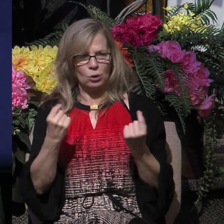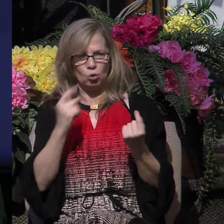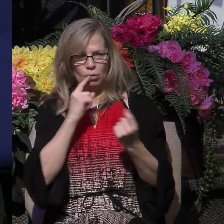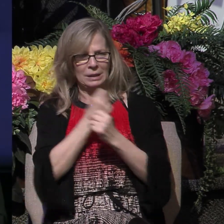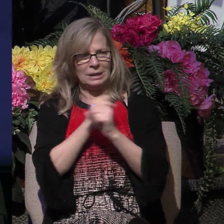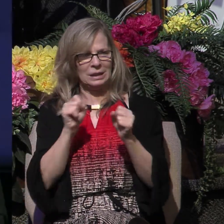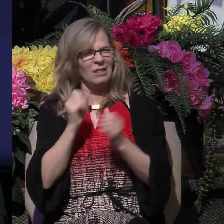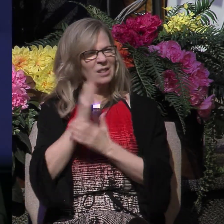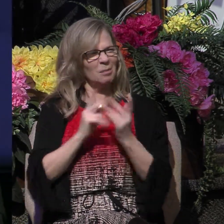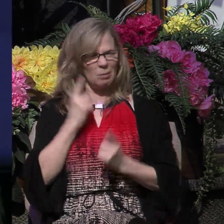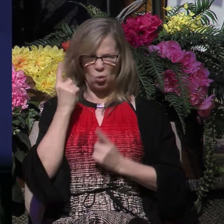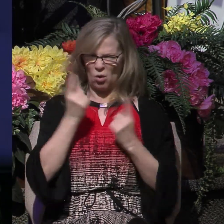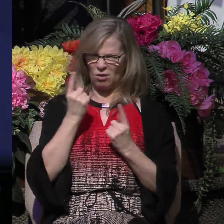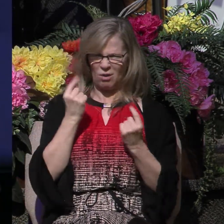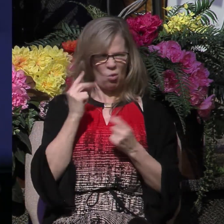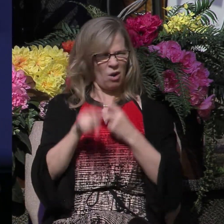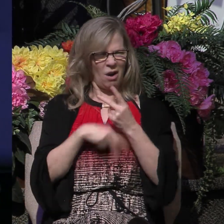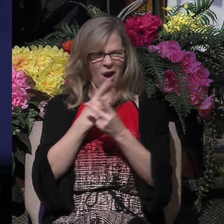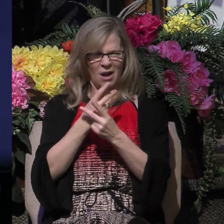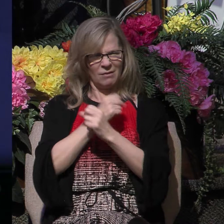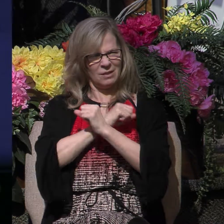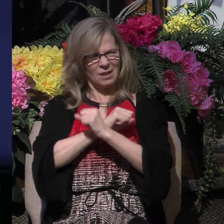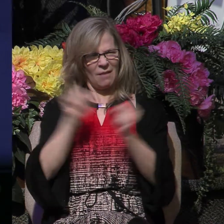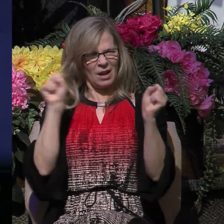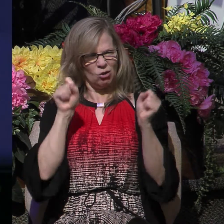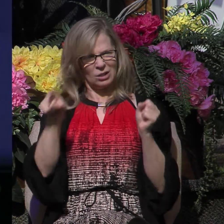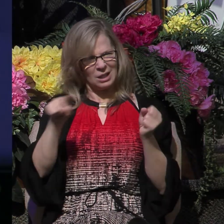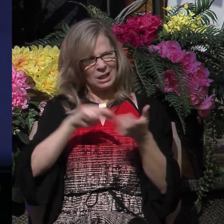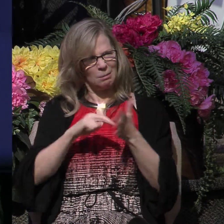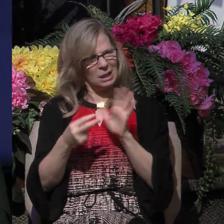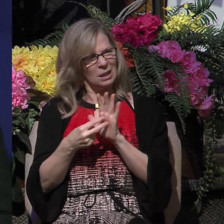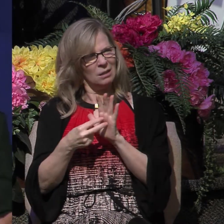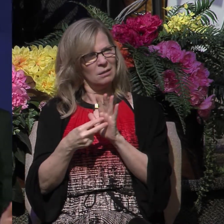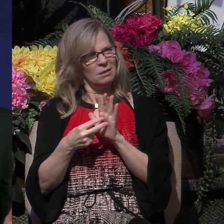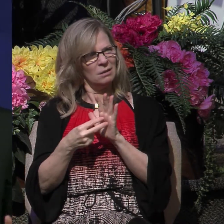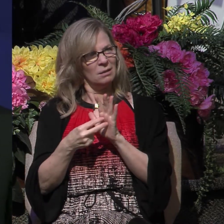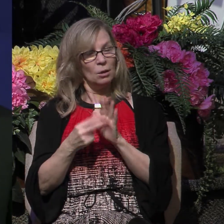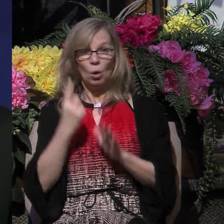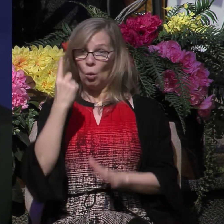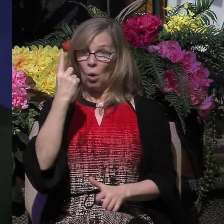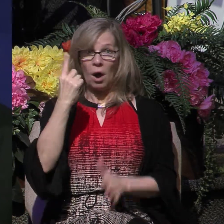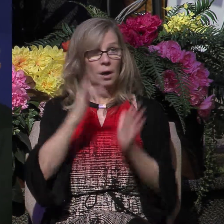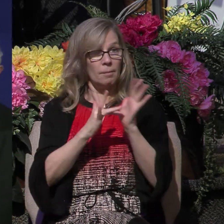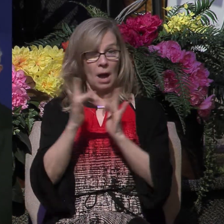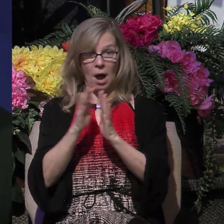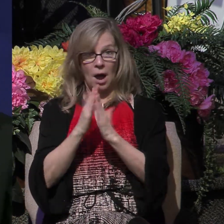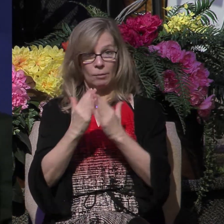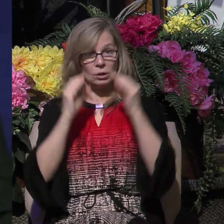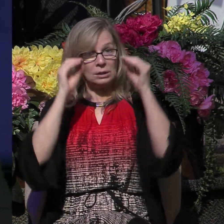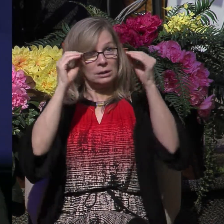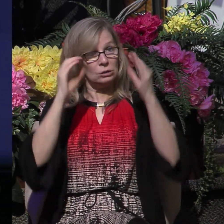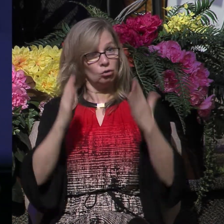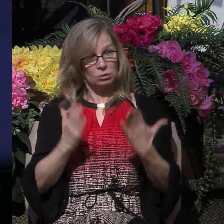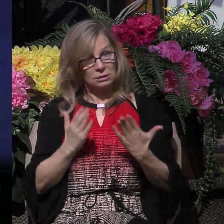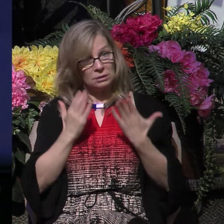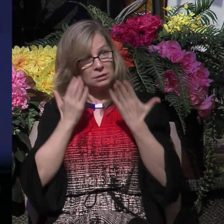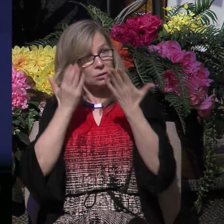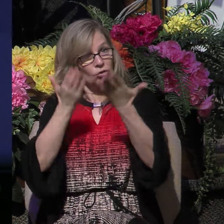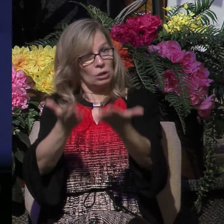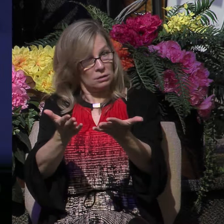wondered, what kind of salvation was the jailer referring to? One reputable Bible teacher suggested that